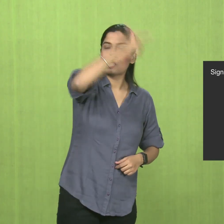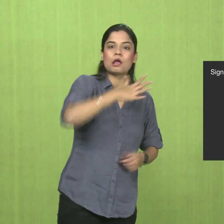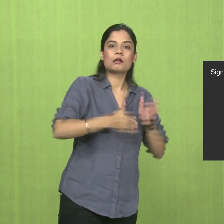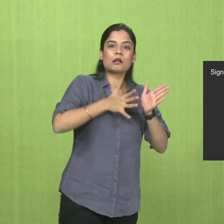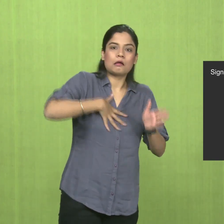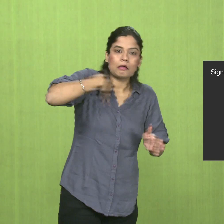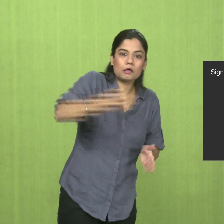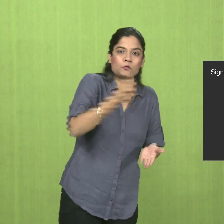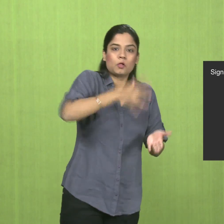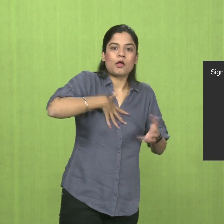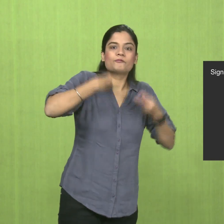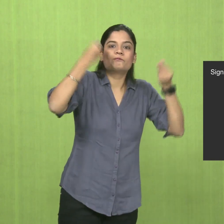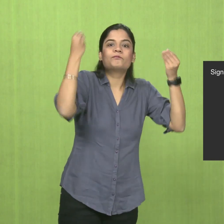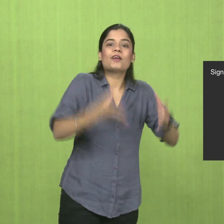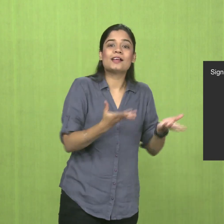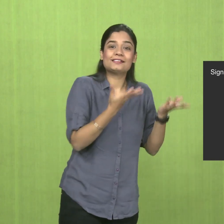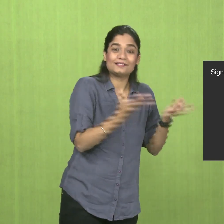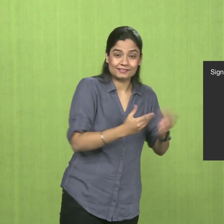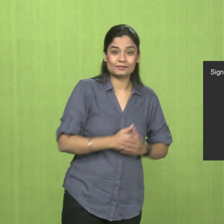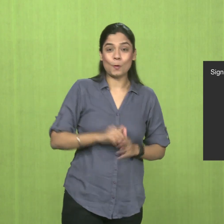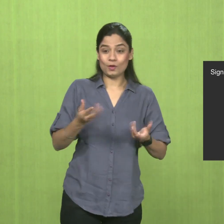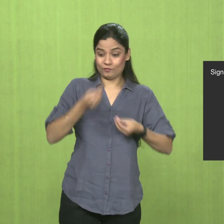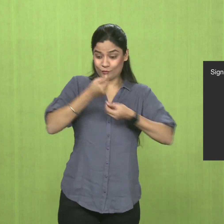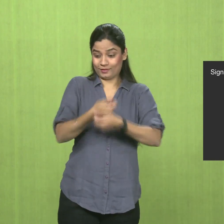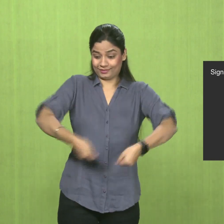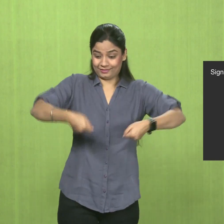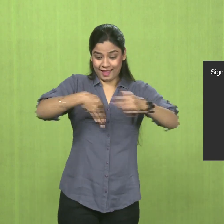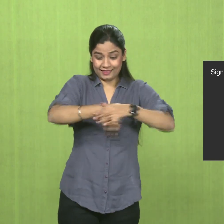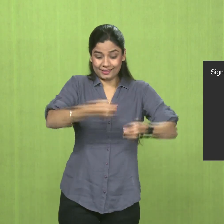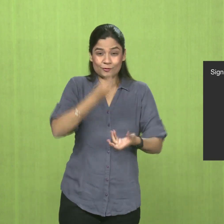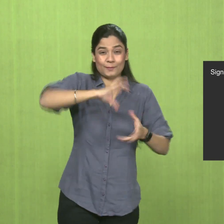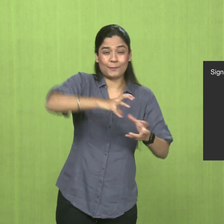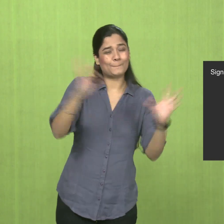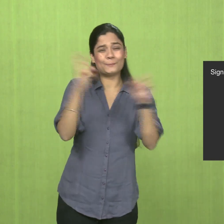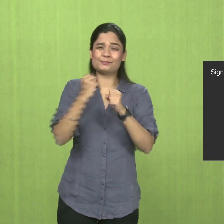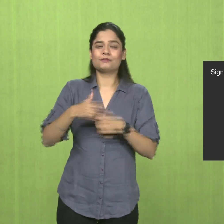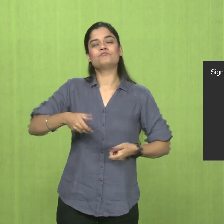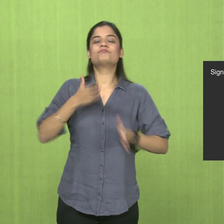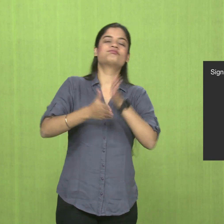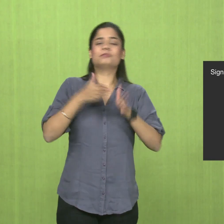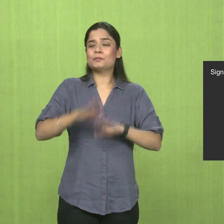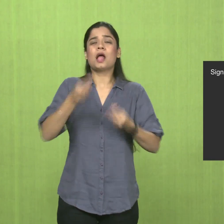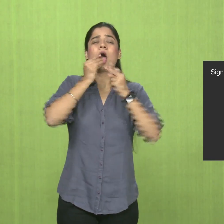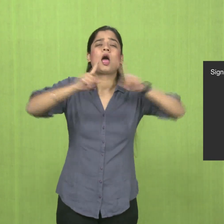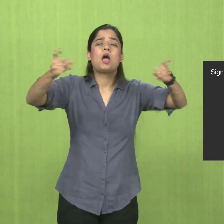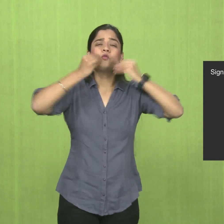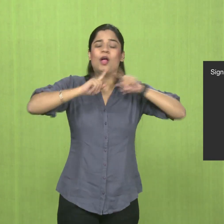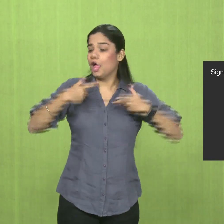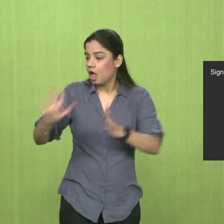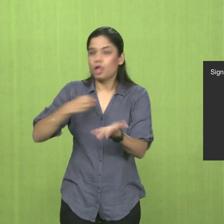or not, so that there's no wastage of money, resources, etc. Sometimes we forget to take